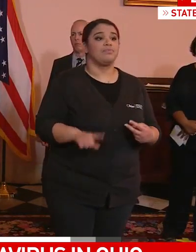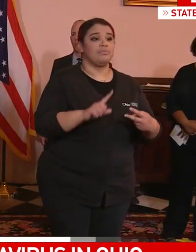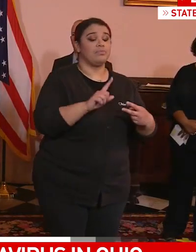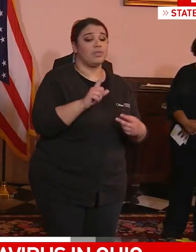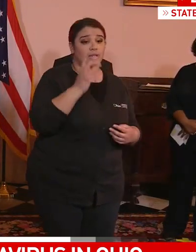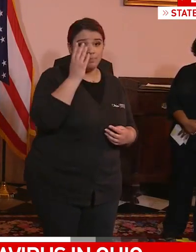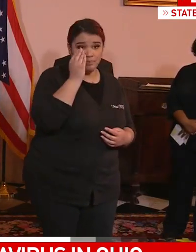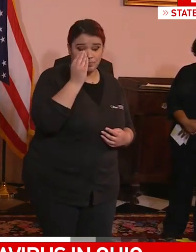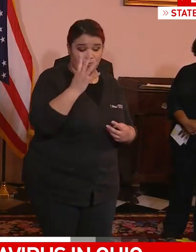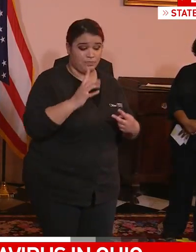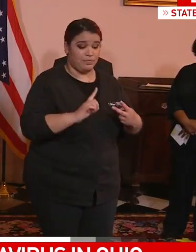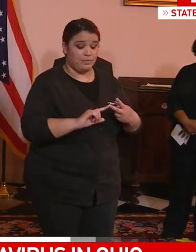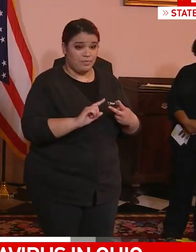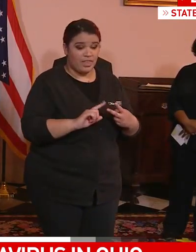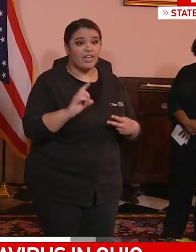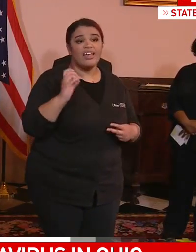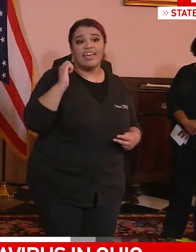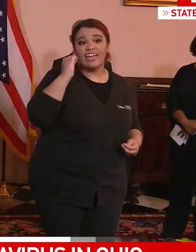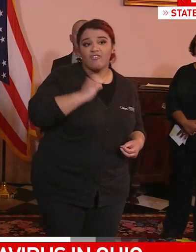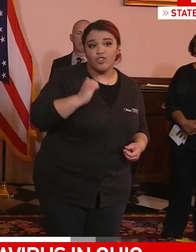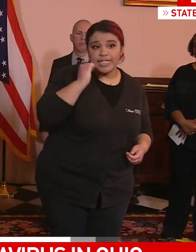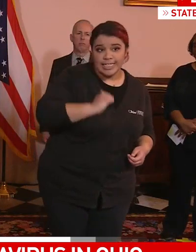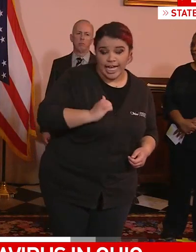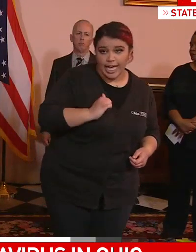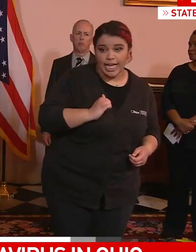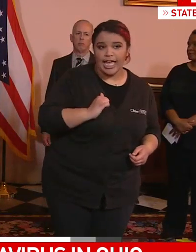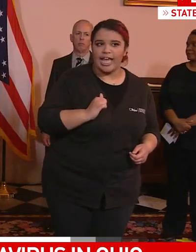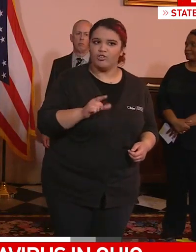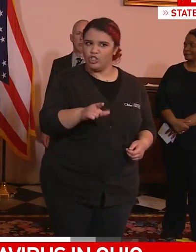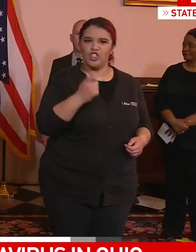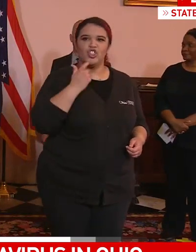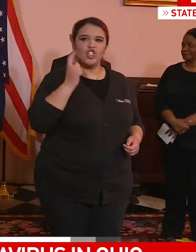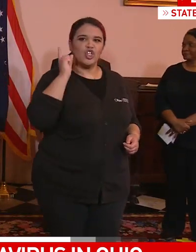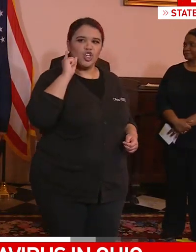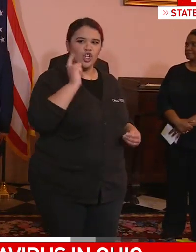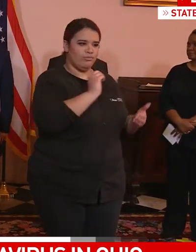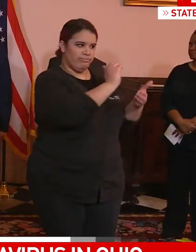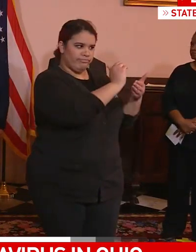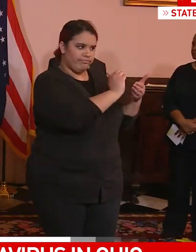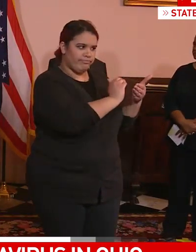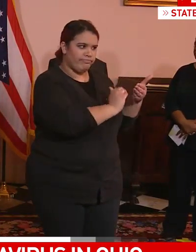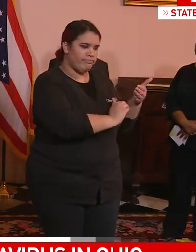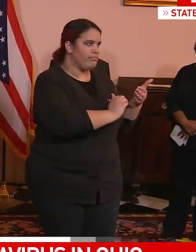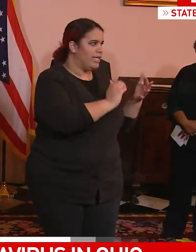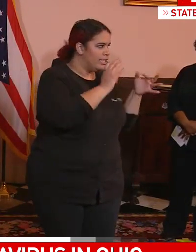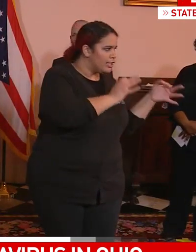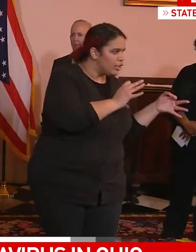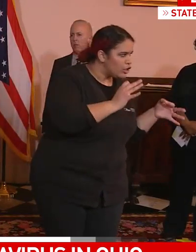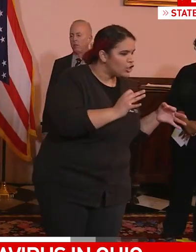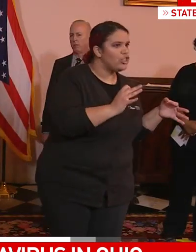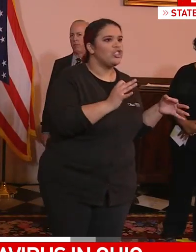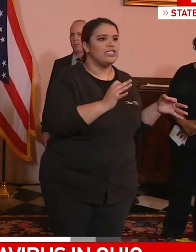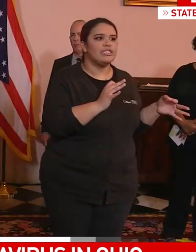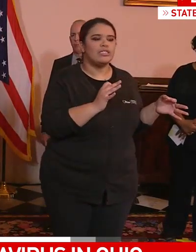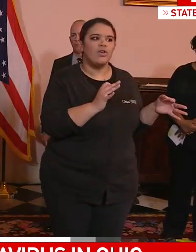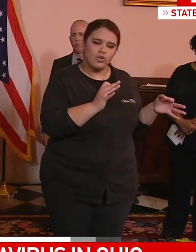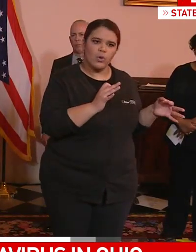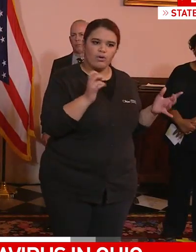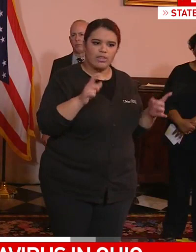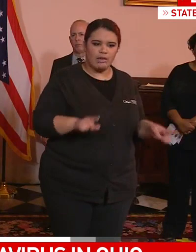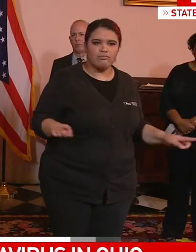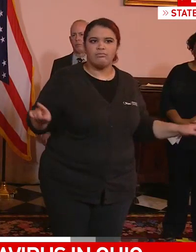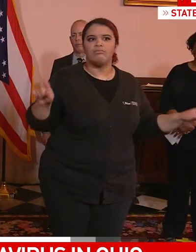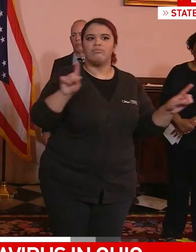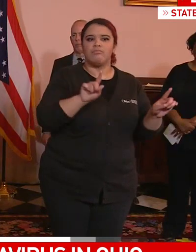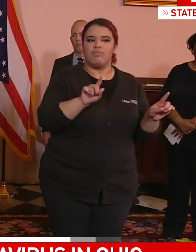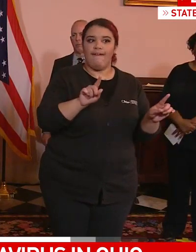day, and you just heard a lot of efforts that are being made and a lot of decisions that have been made to try to make sure every Ohioan has